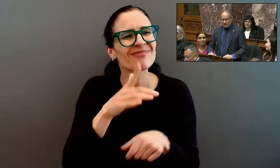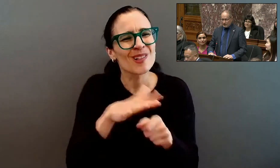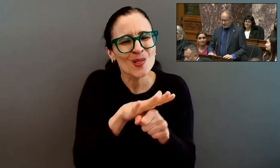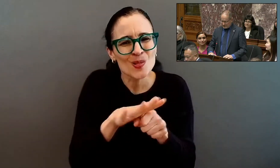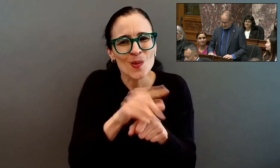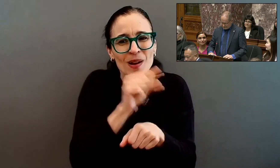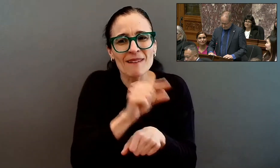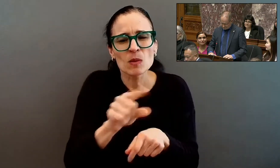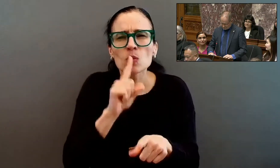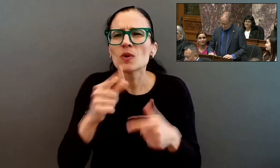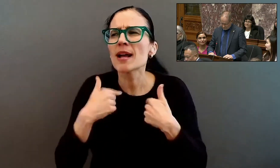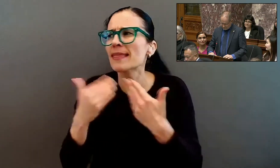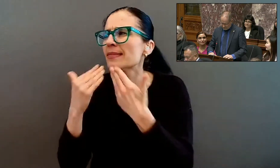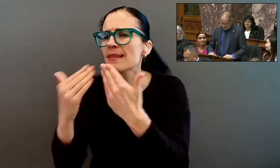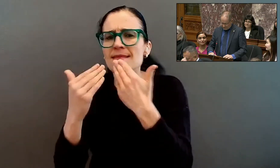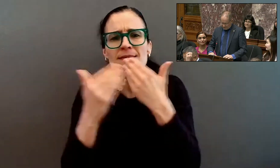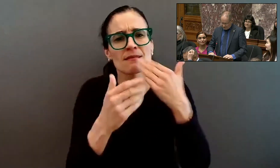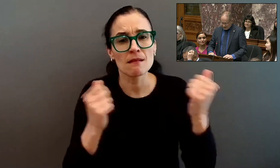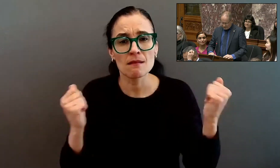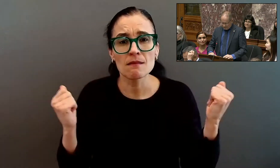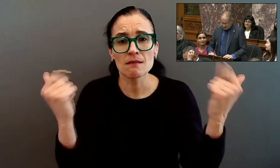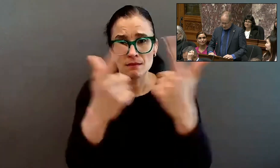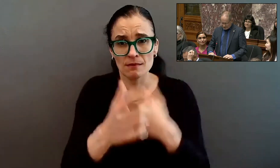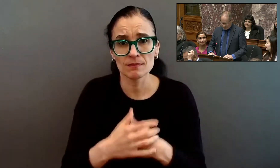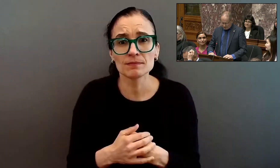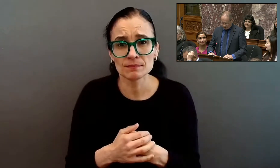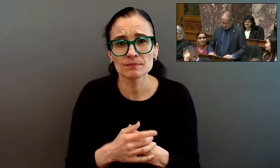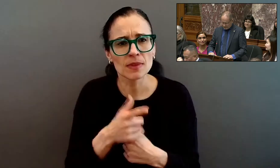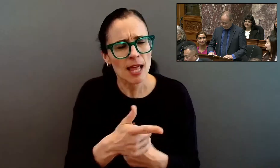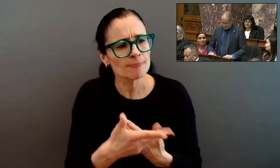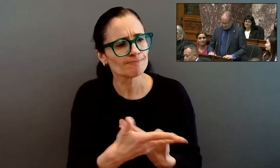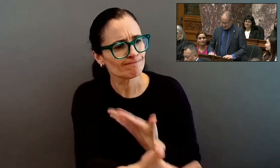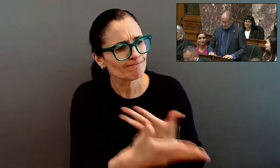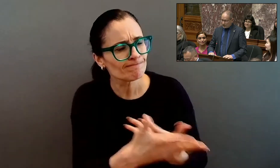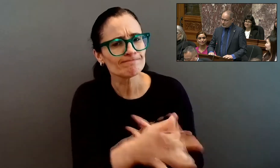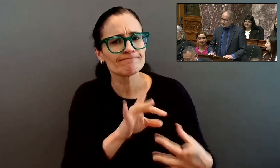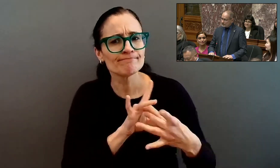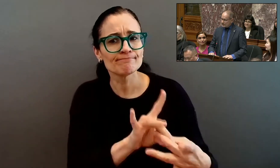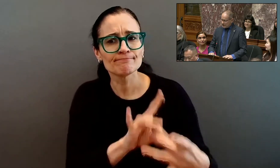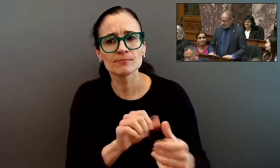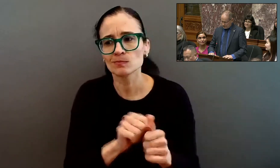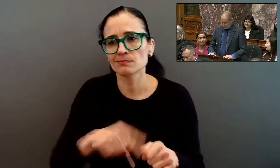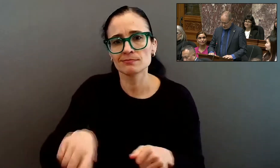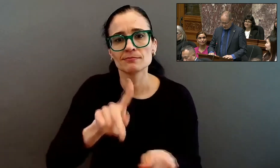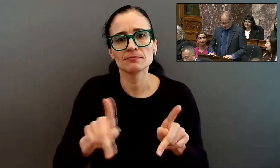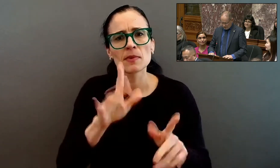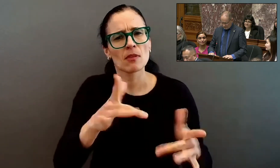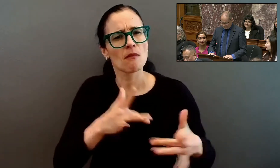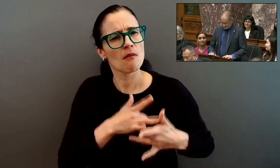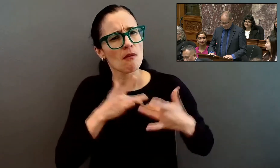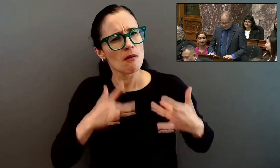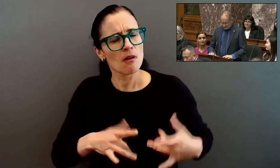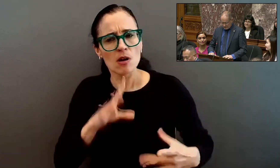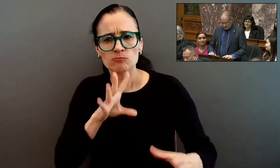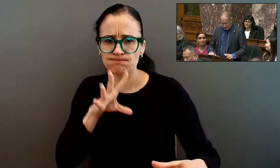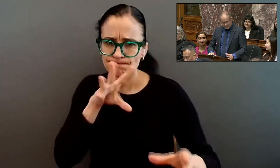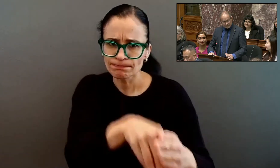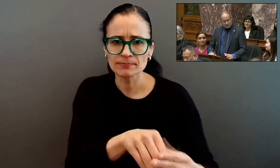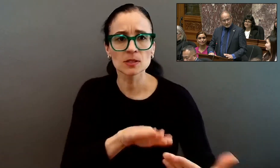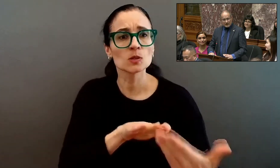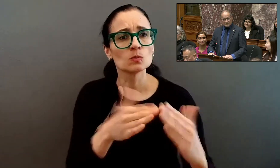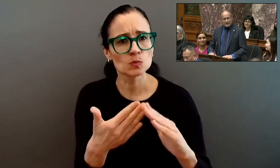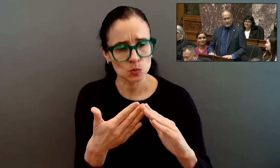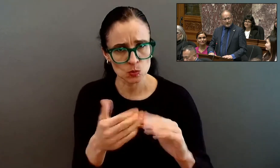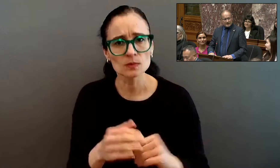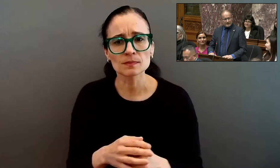your communities. You make democracy work where people feel it most close to home. Happy